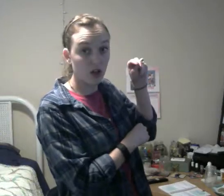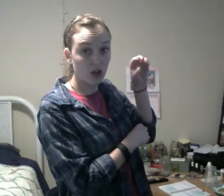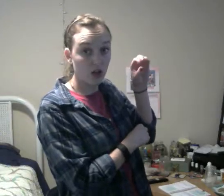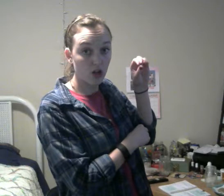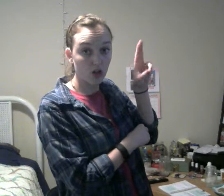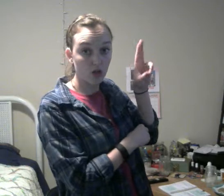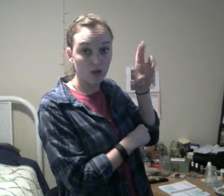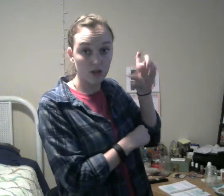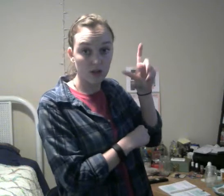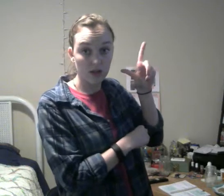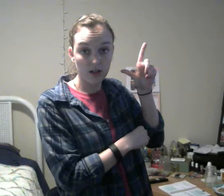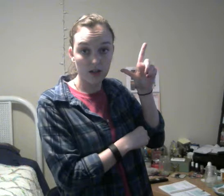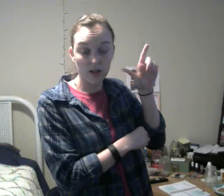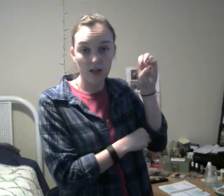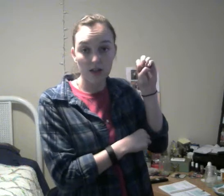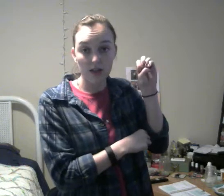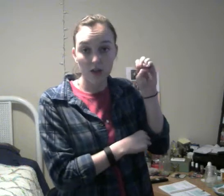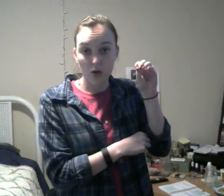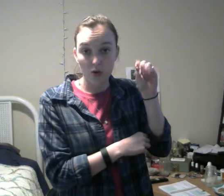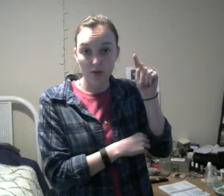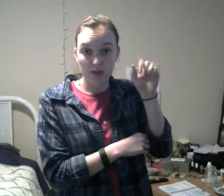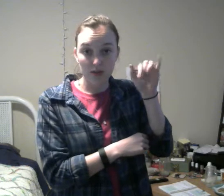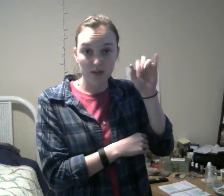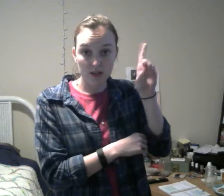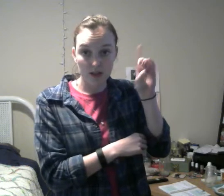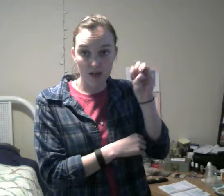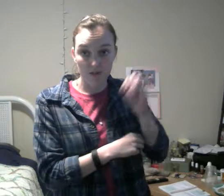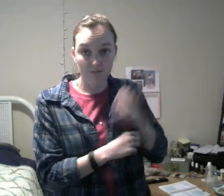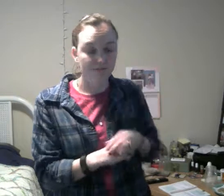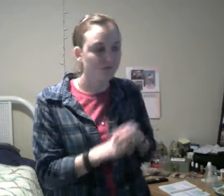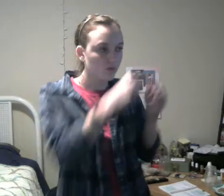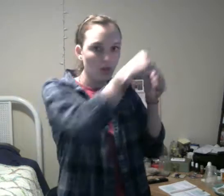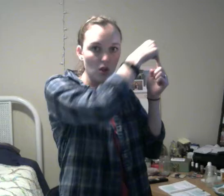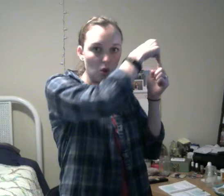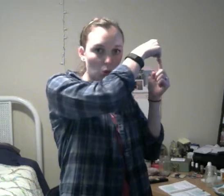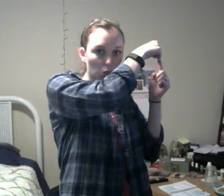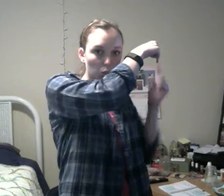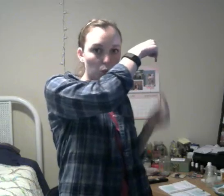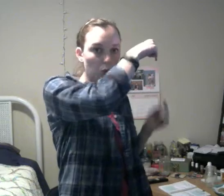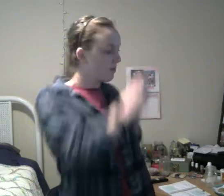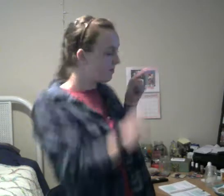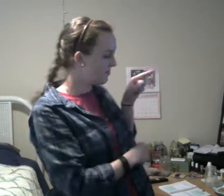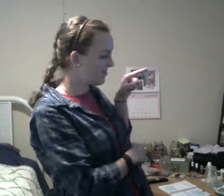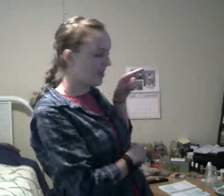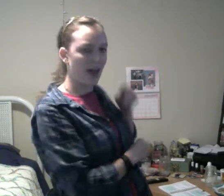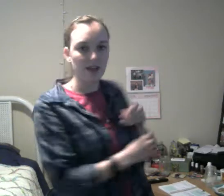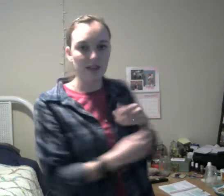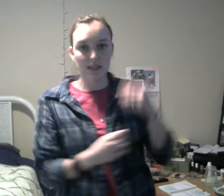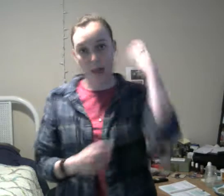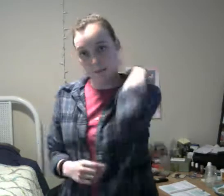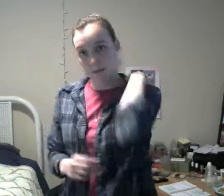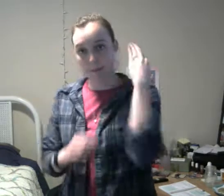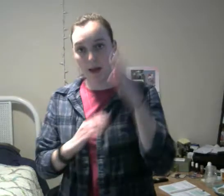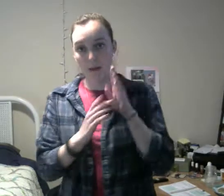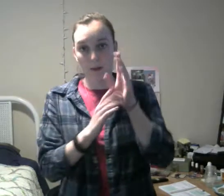so the backbone, so we're going to refer to the backbone as everything to the left of this line. So this over here is going to be the